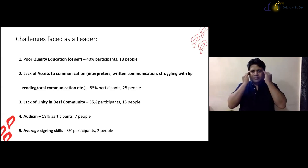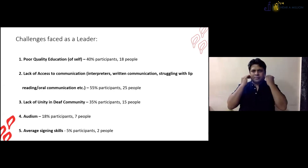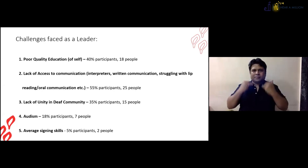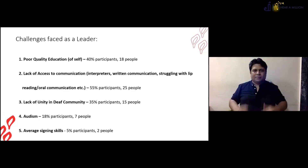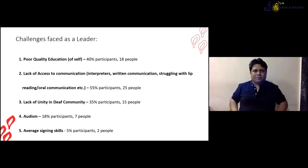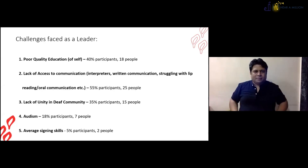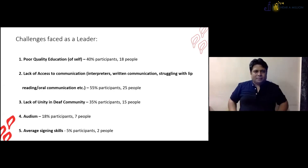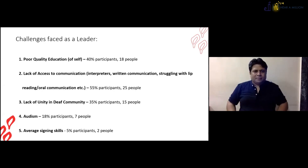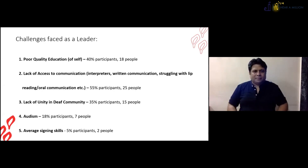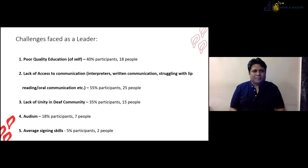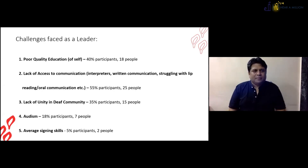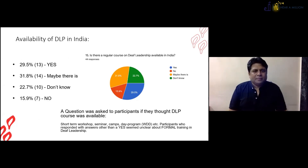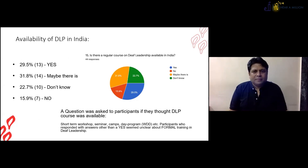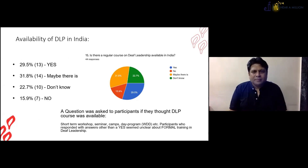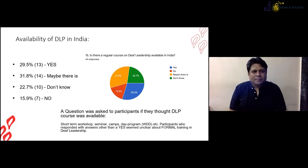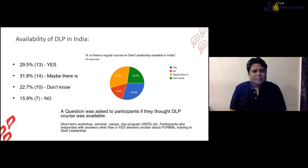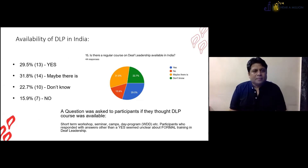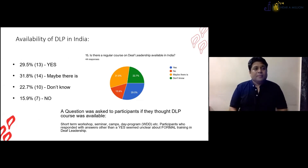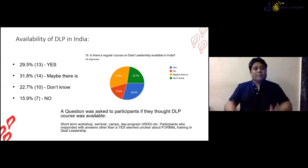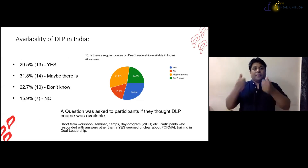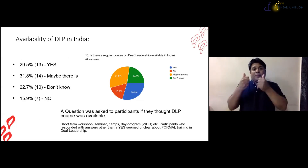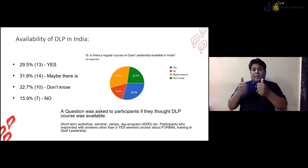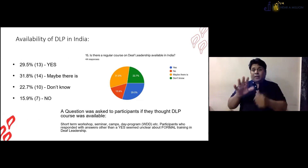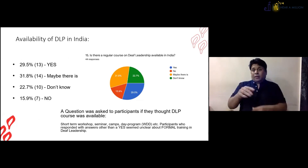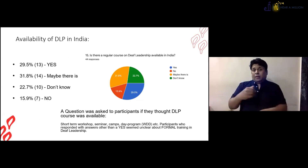picked. Next slide, please.